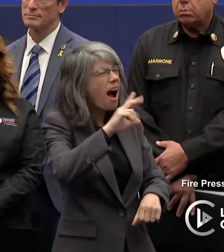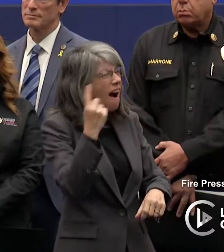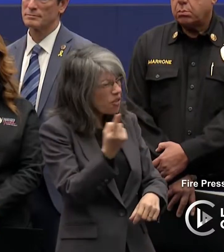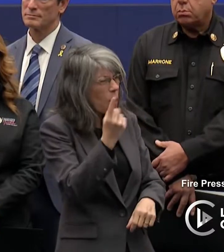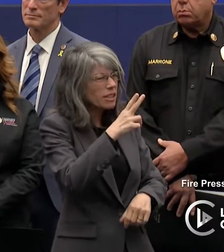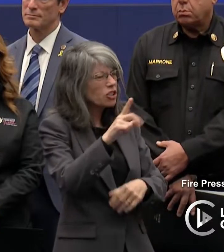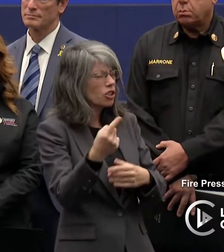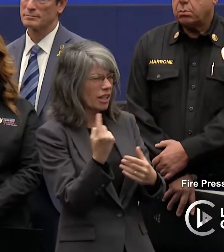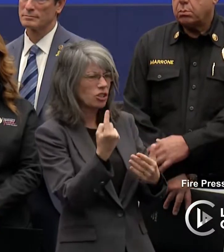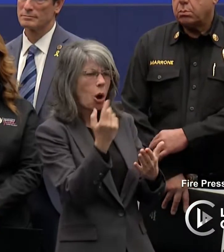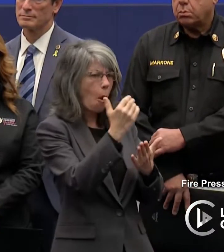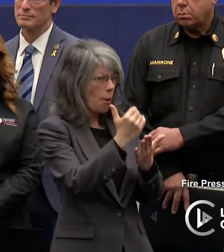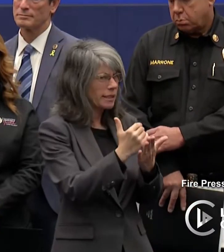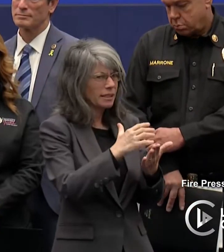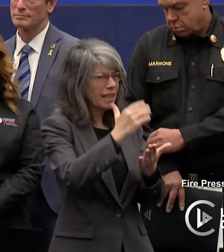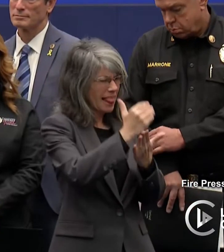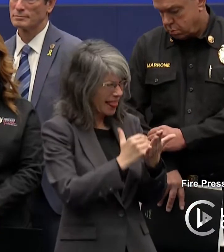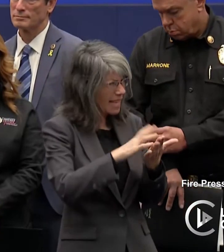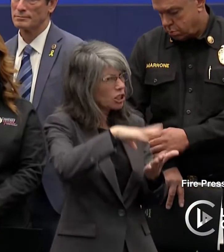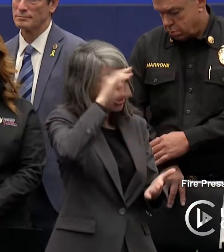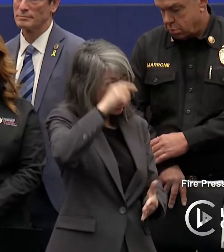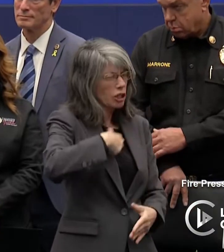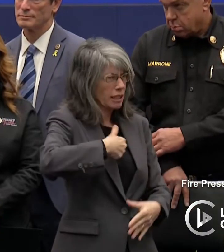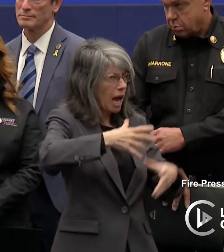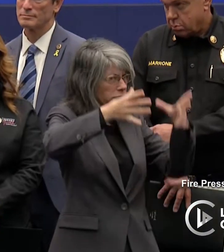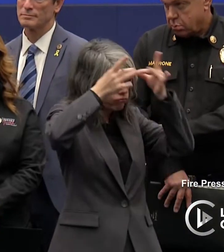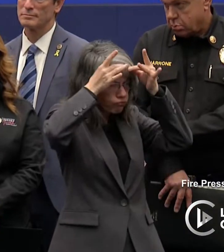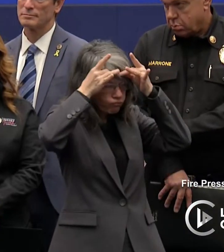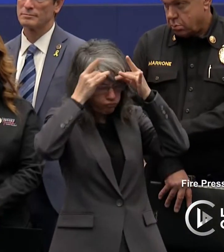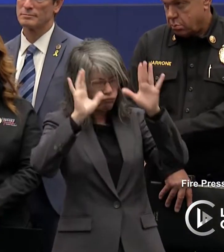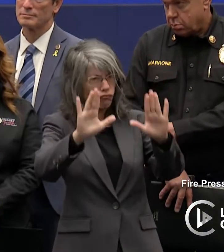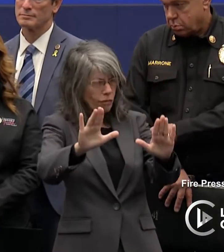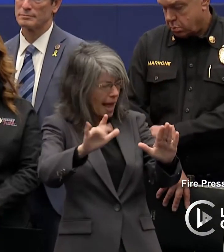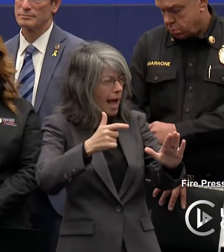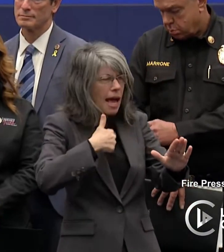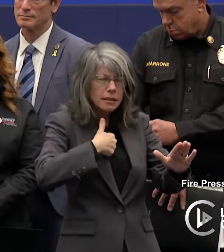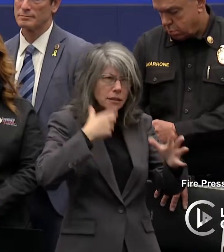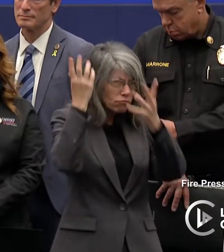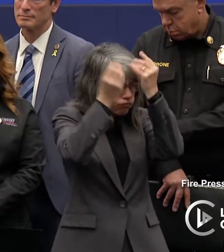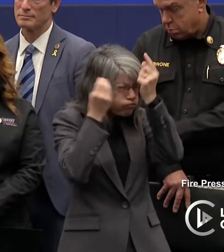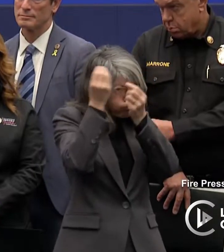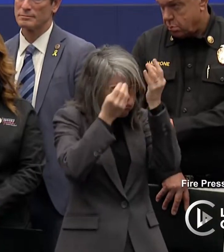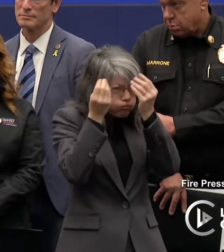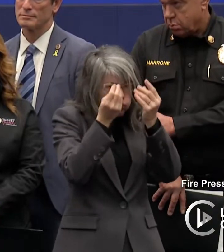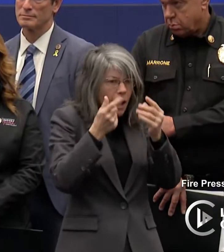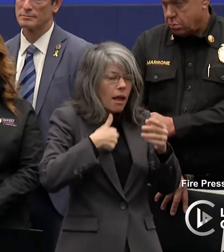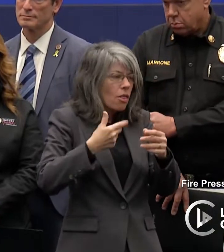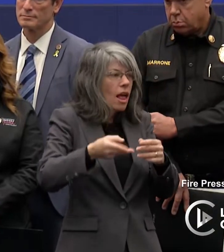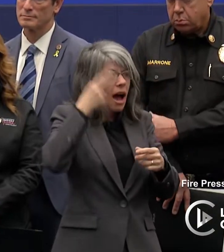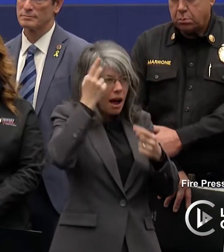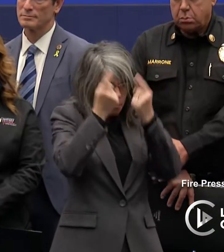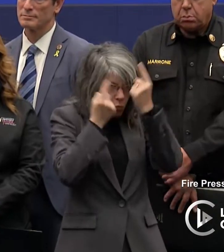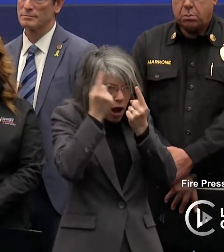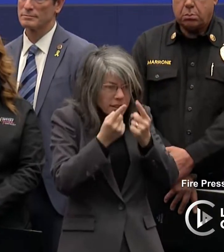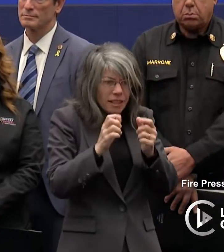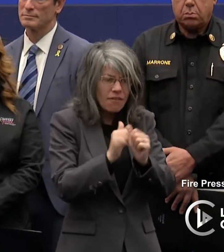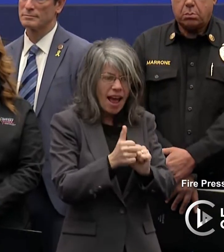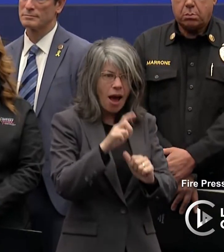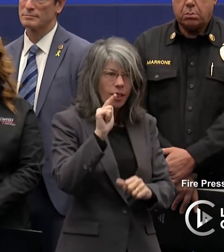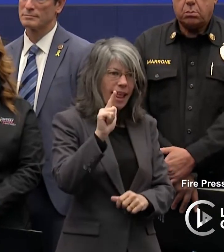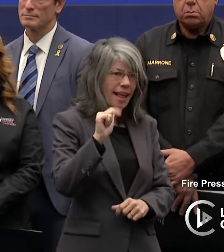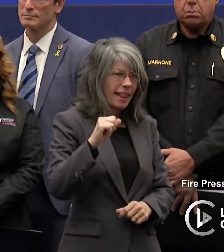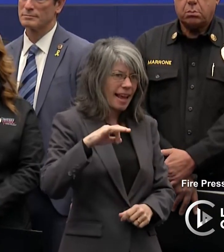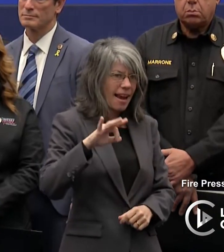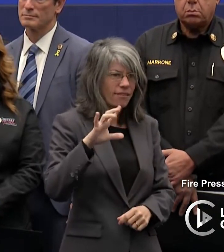always lessons learned, I tell you. I am taking this to the highest of high thought processes of how the